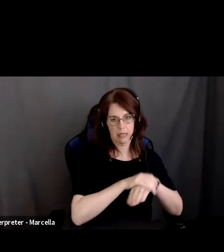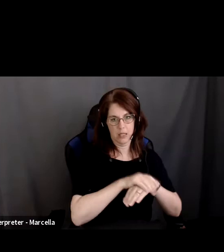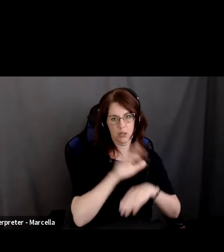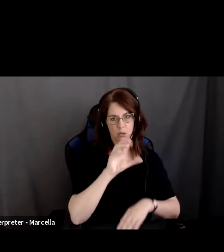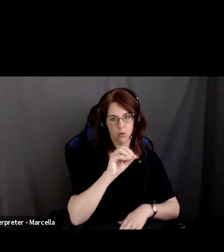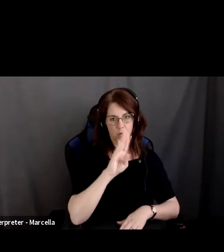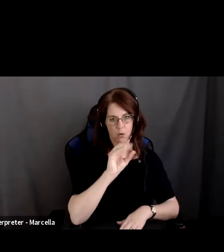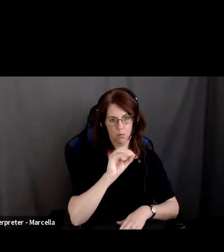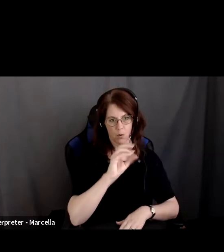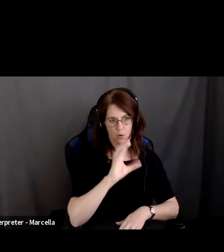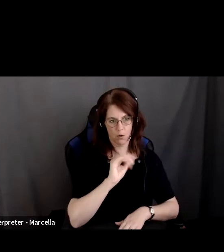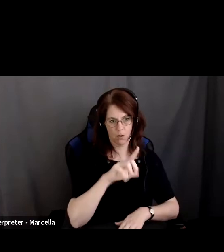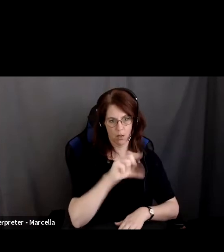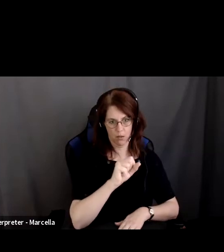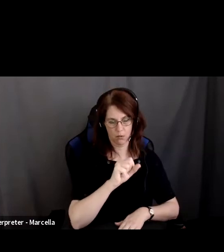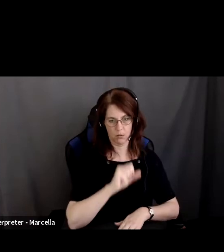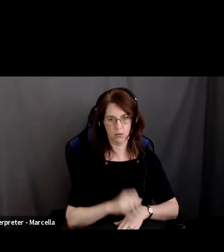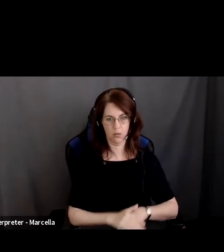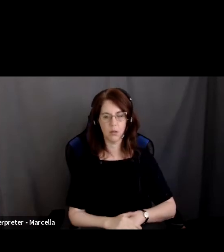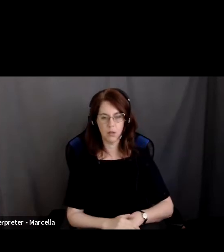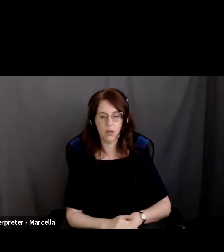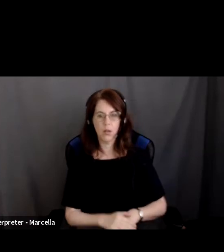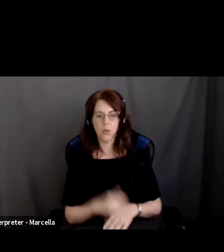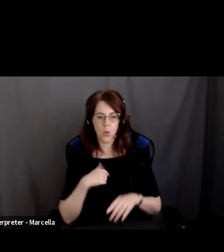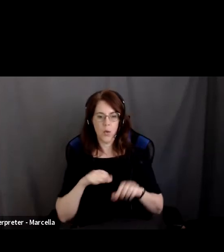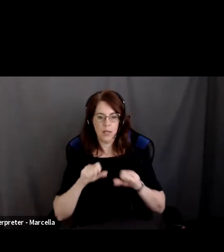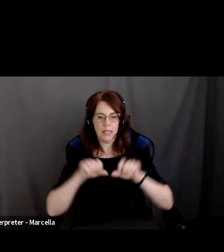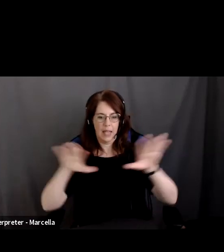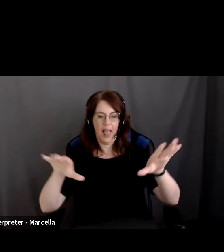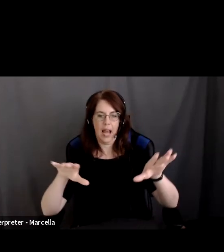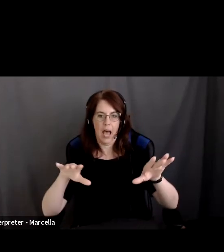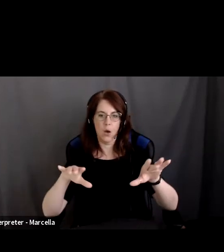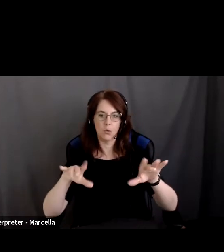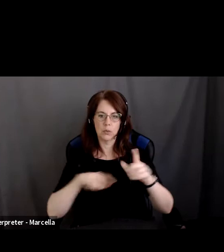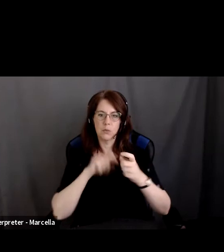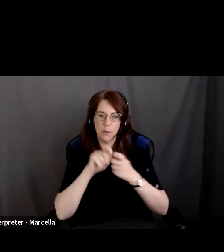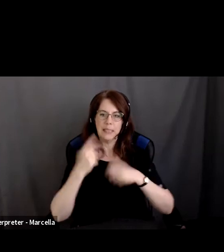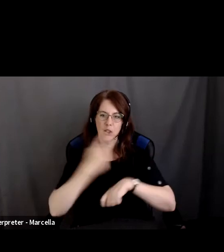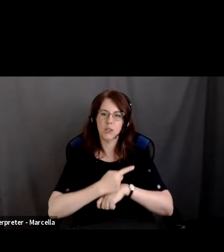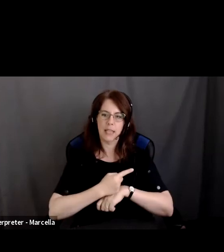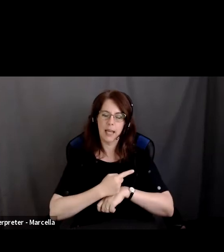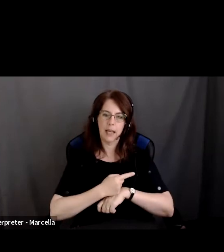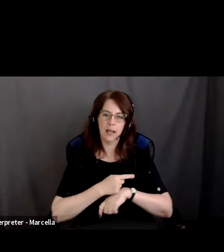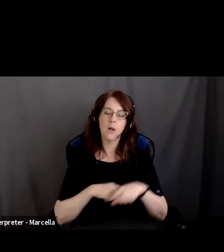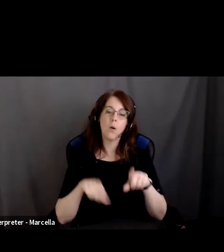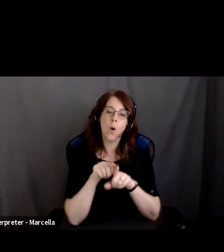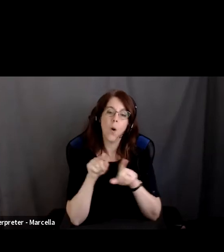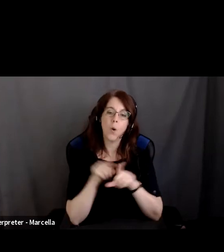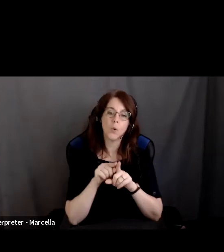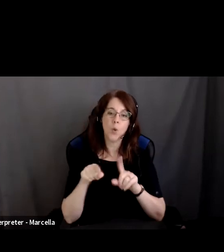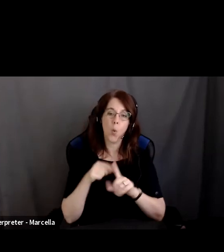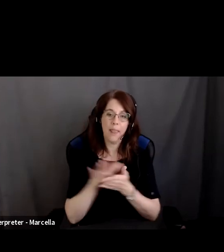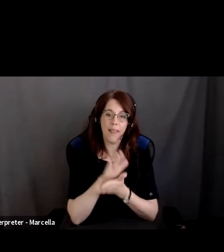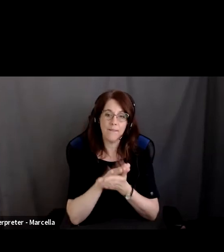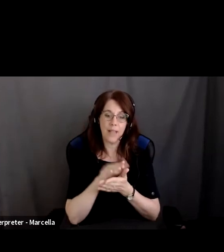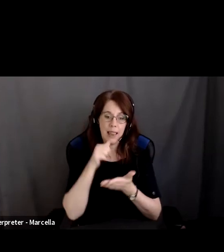we simultaneously send that out on a particular day. Also, with the flyers,